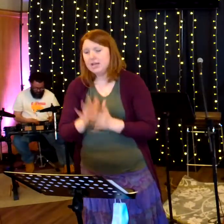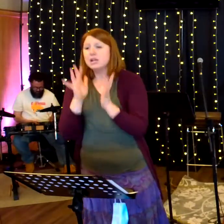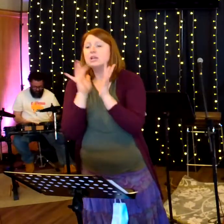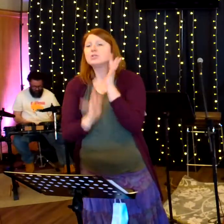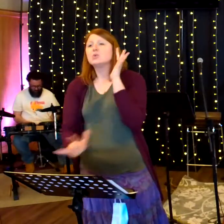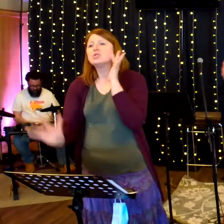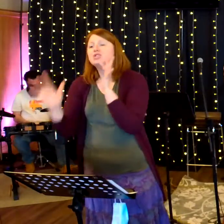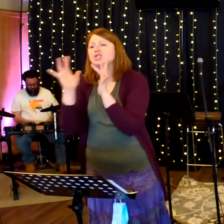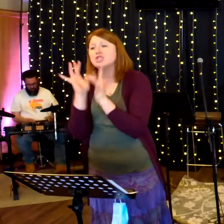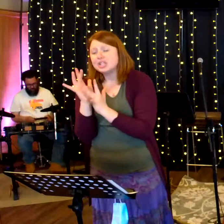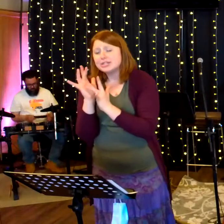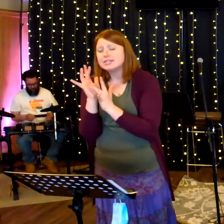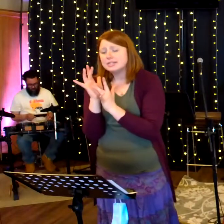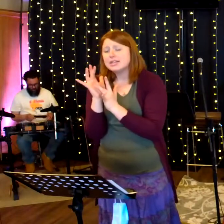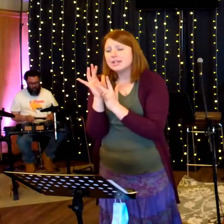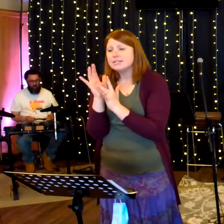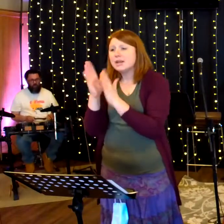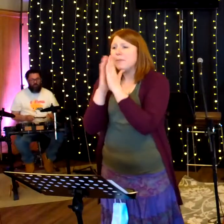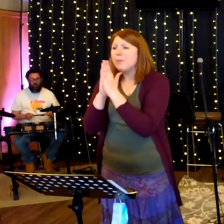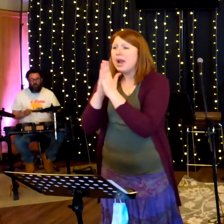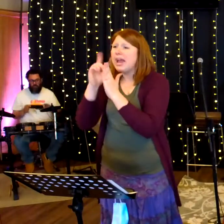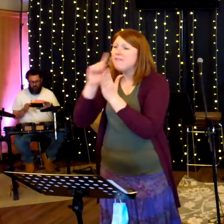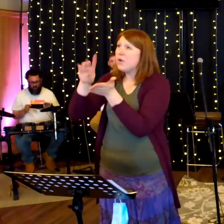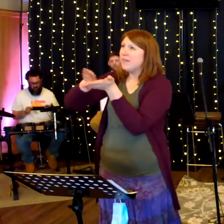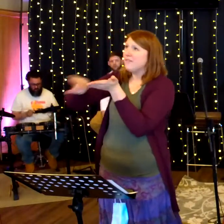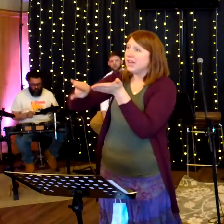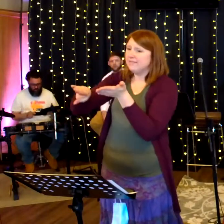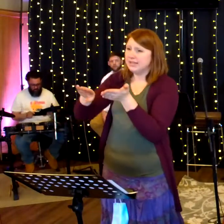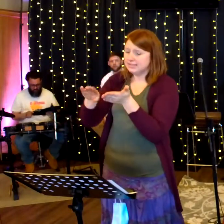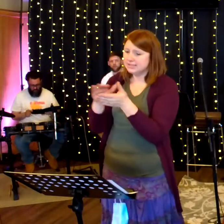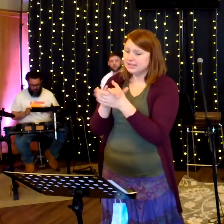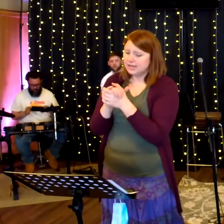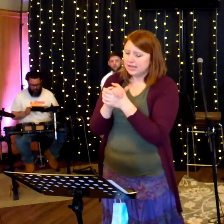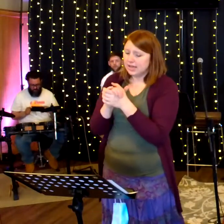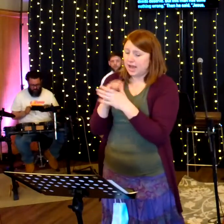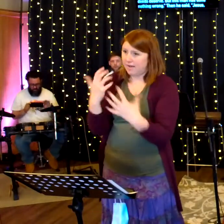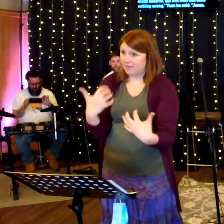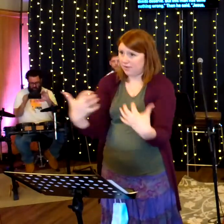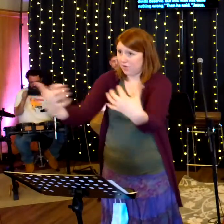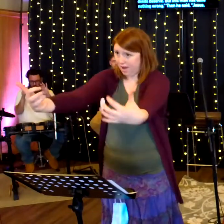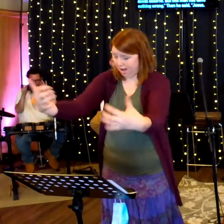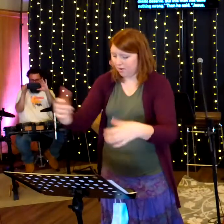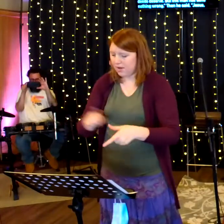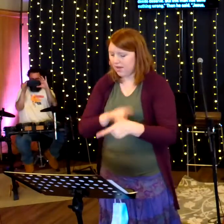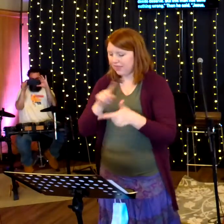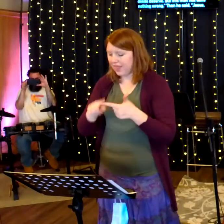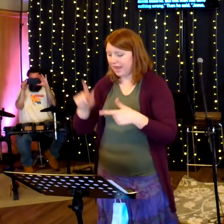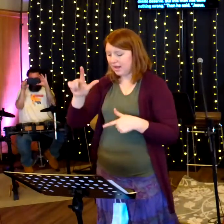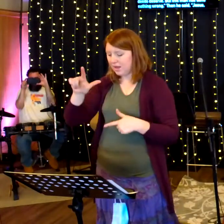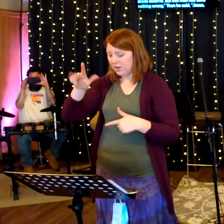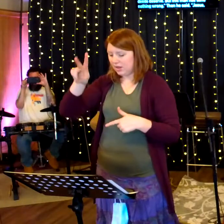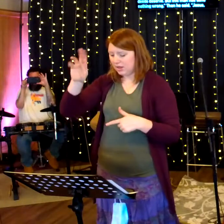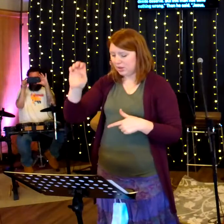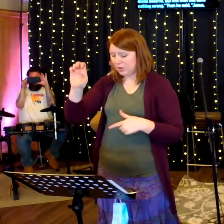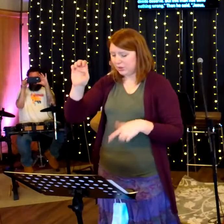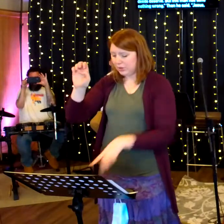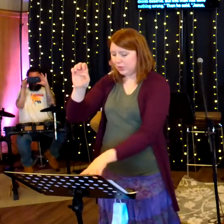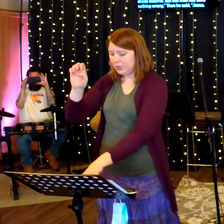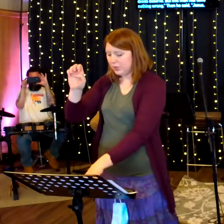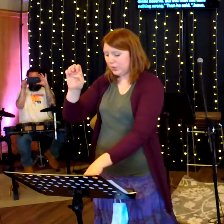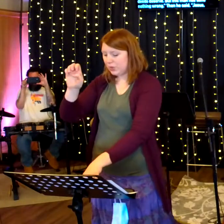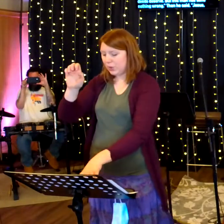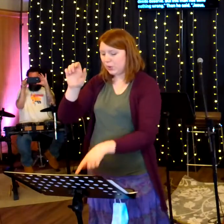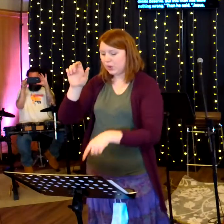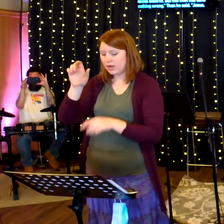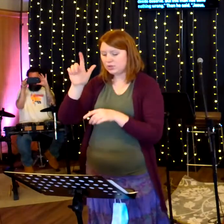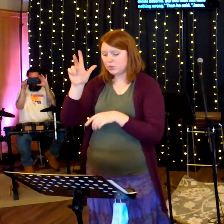of those who put him on that cross, a few verses later in verse 39, again, we're in Luke chapter 23, there's actually an exchange